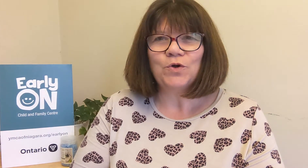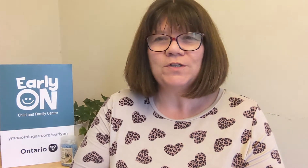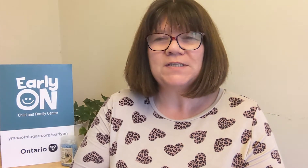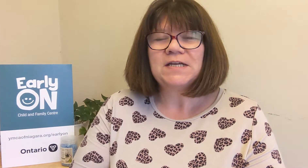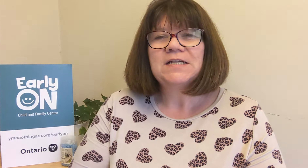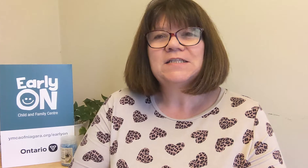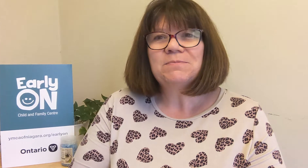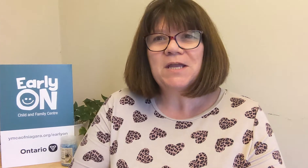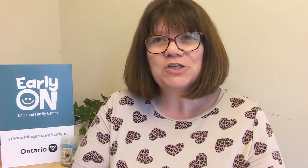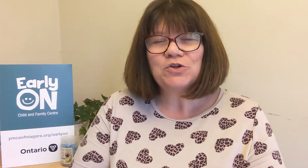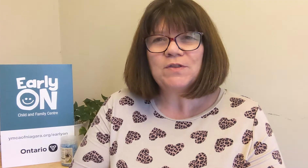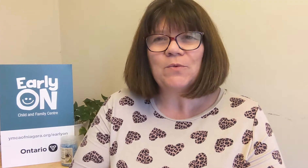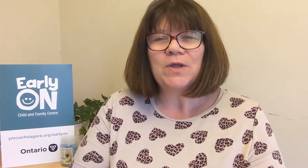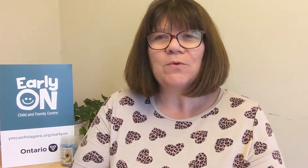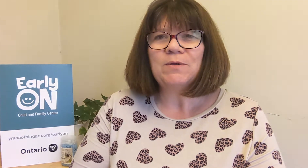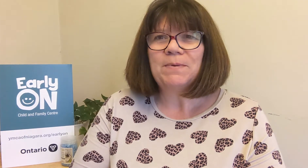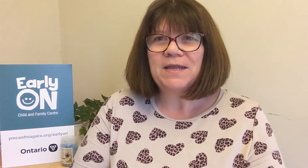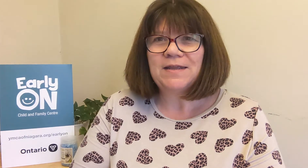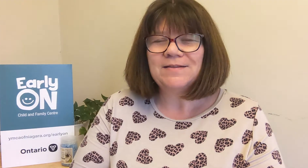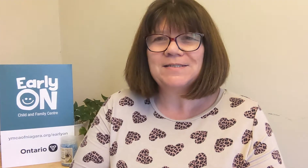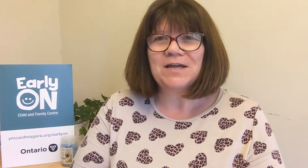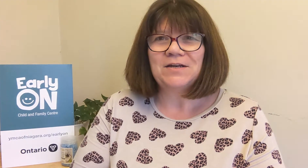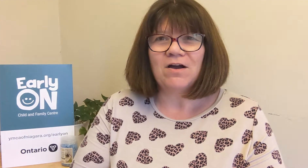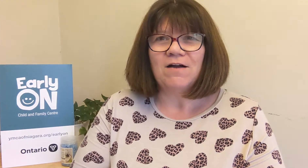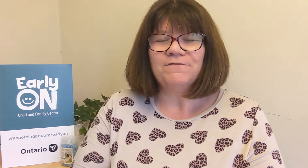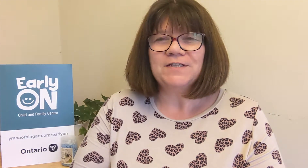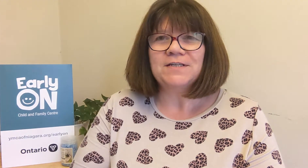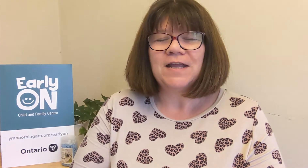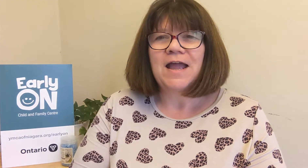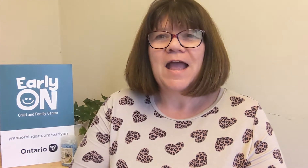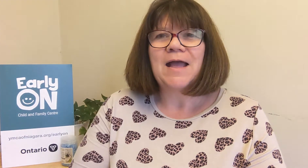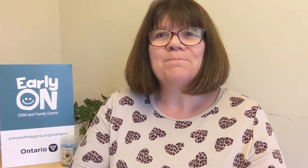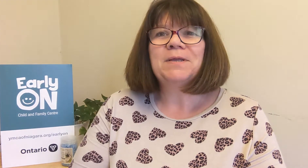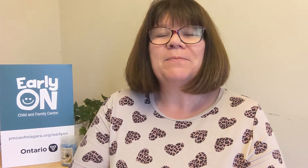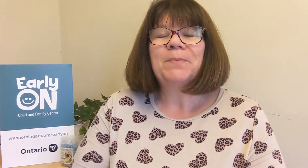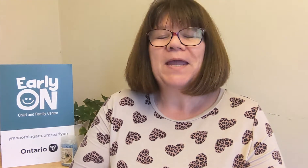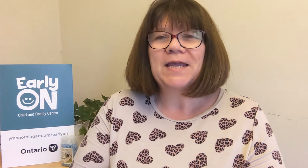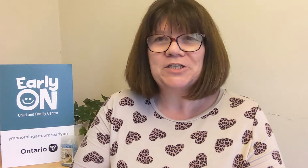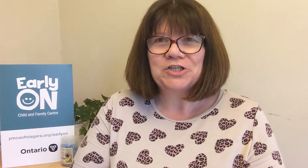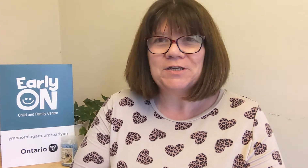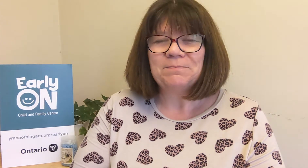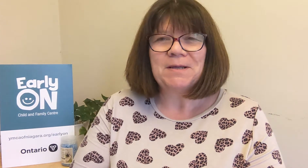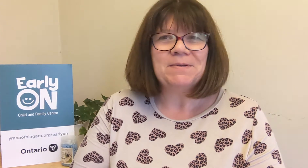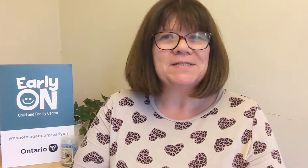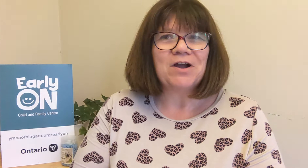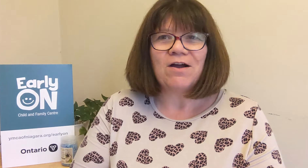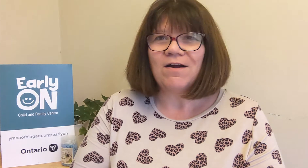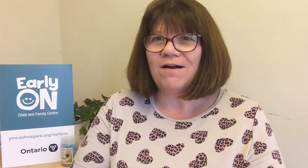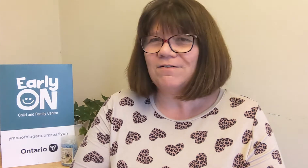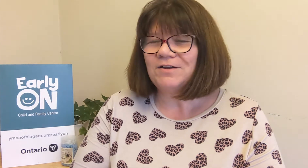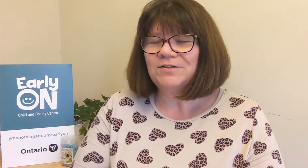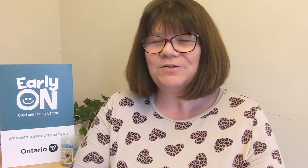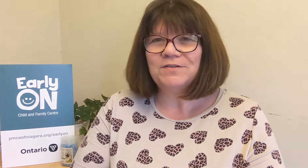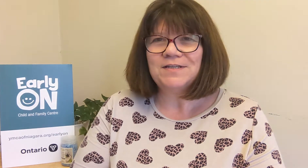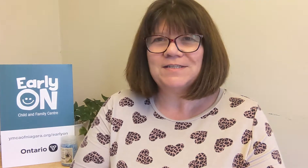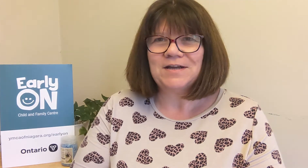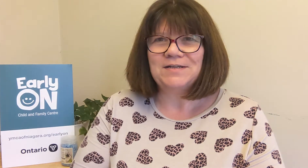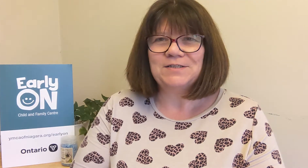words to make sure that we are repeating the sign often and be patient. Babies aren't going to learn these signs